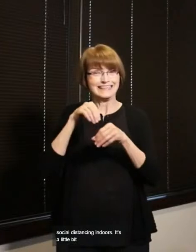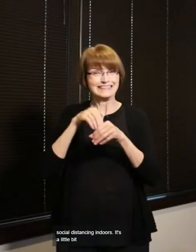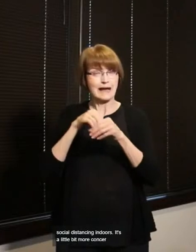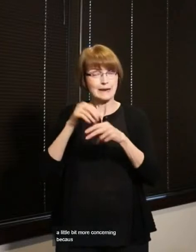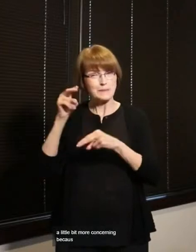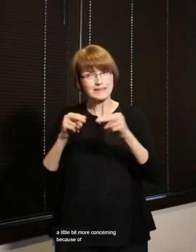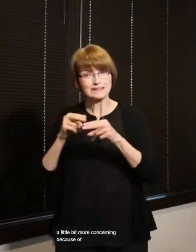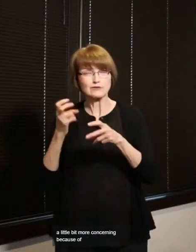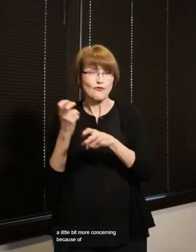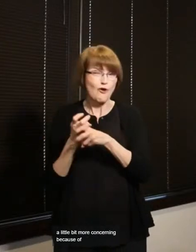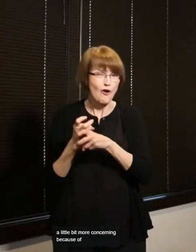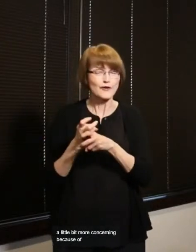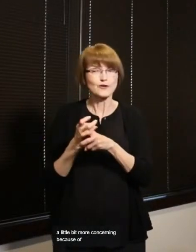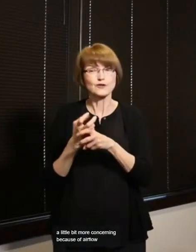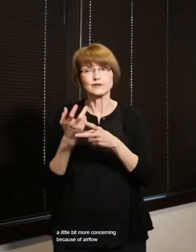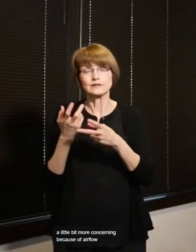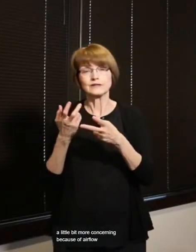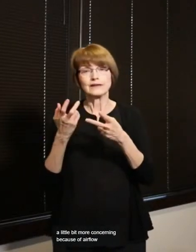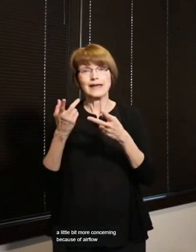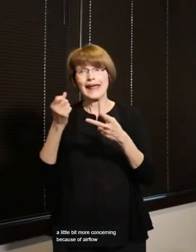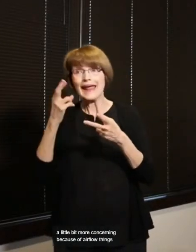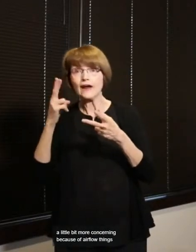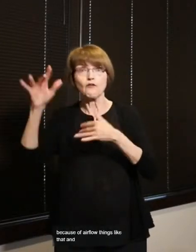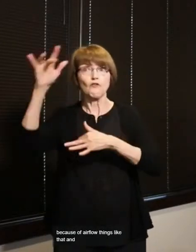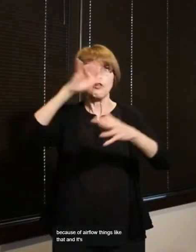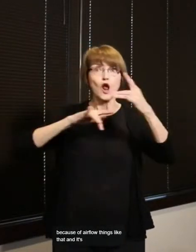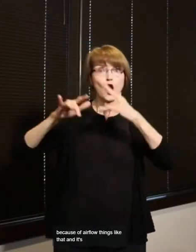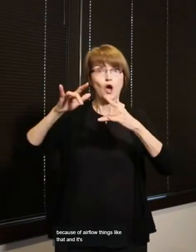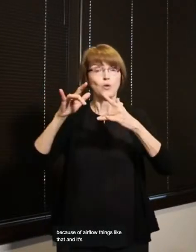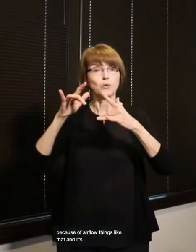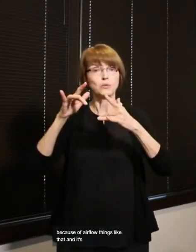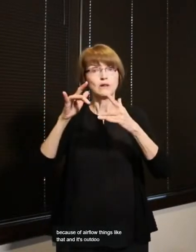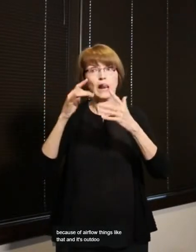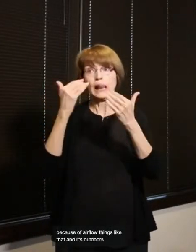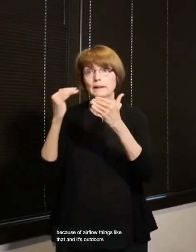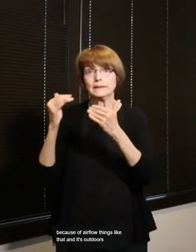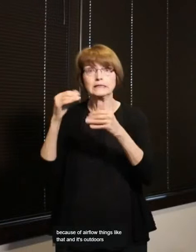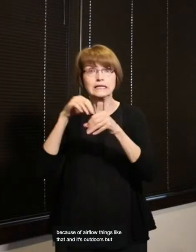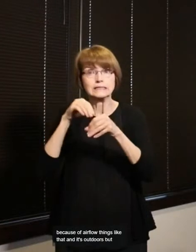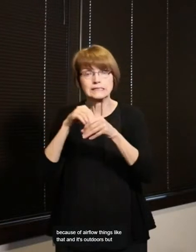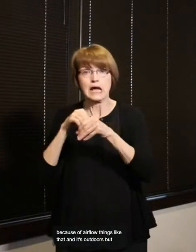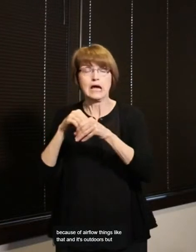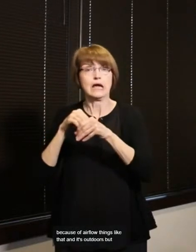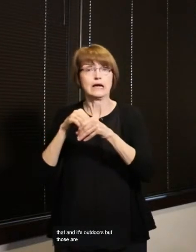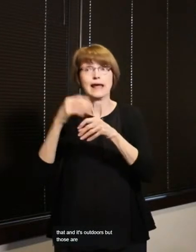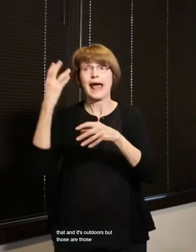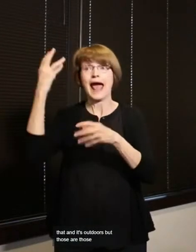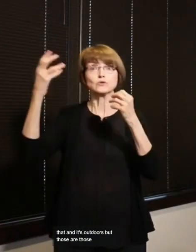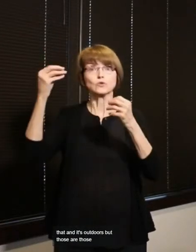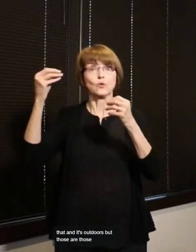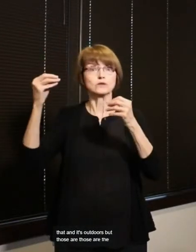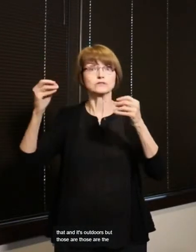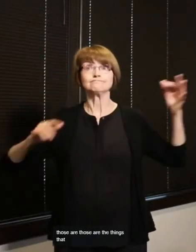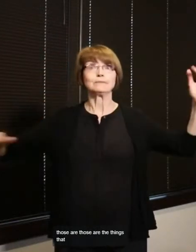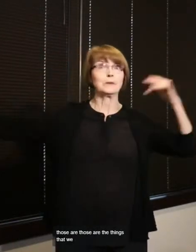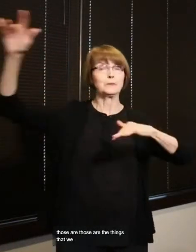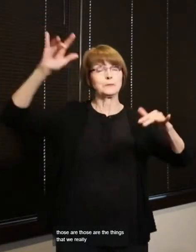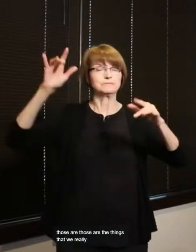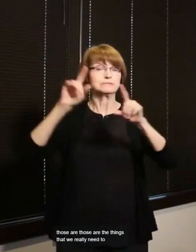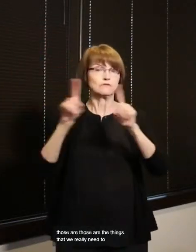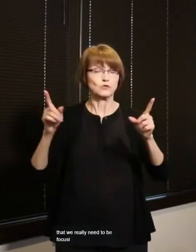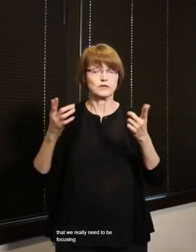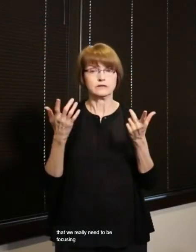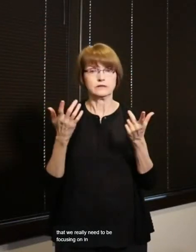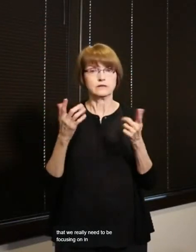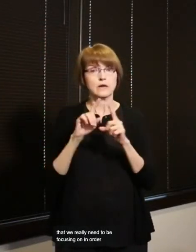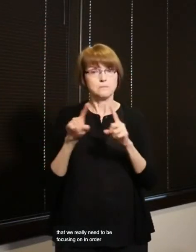concerning because of airflow, things like that, than it is outdoors. But those are the things that we really need to be focusing